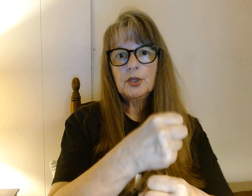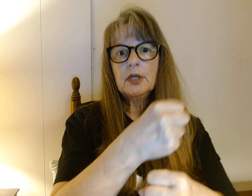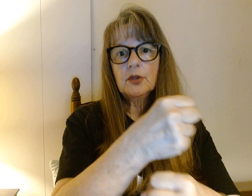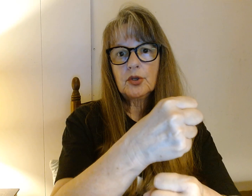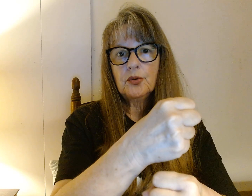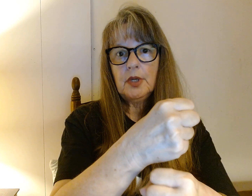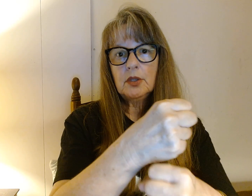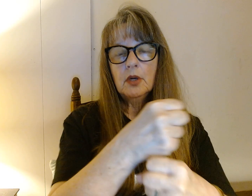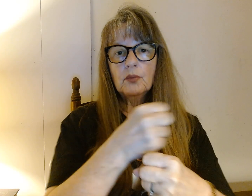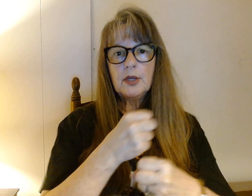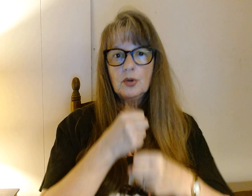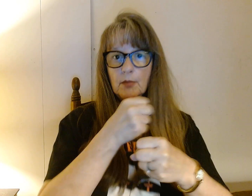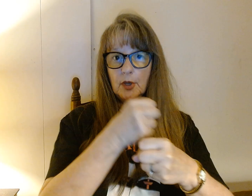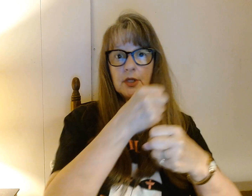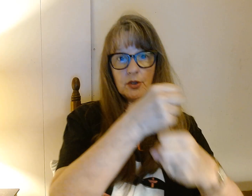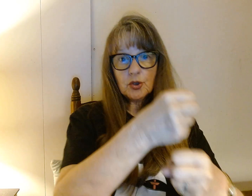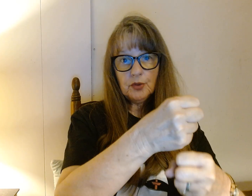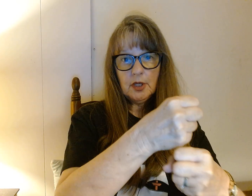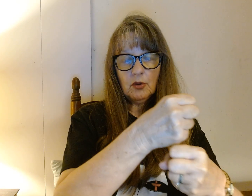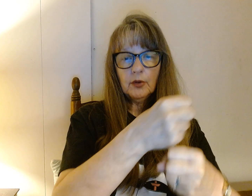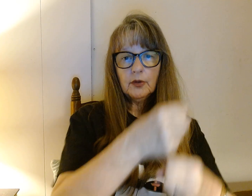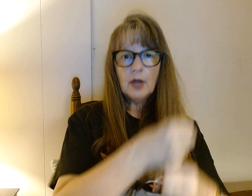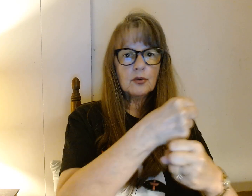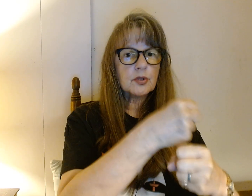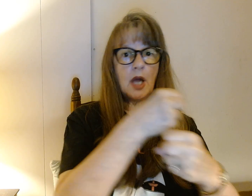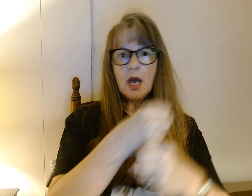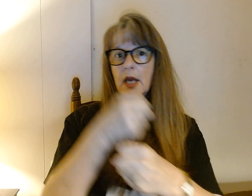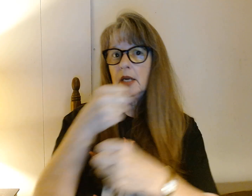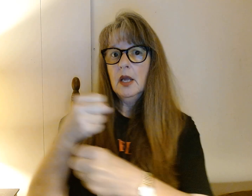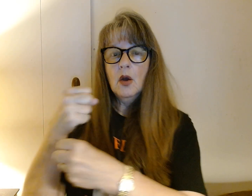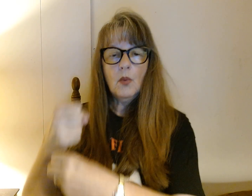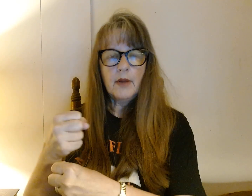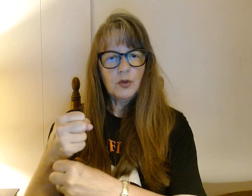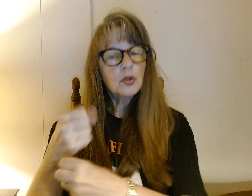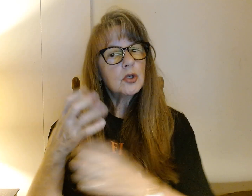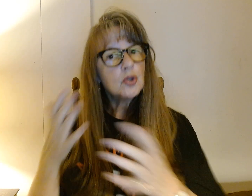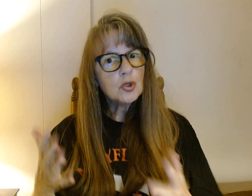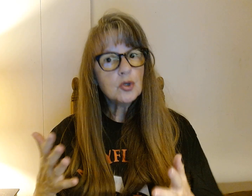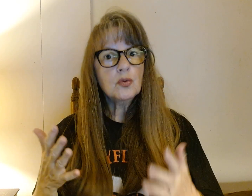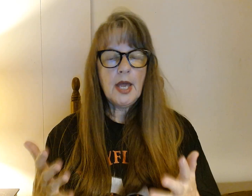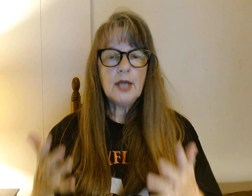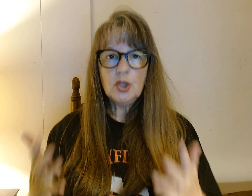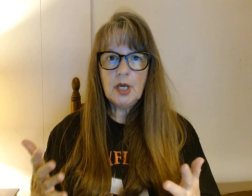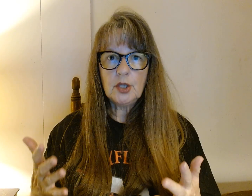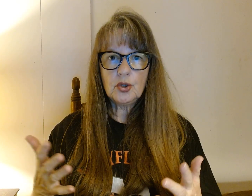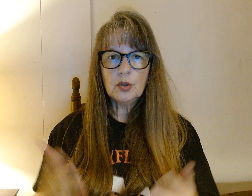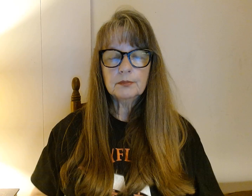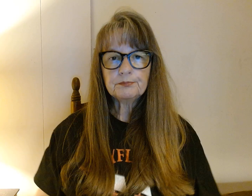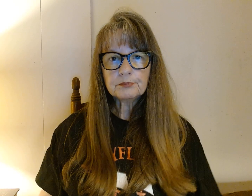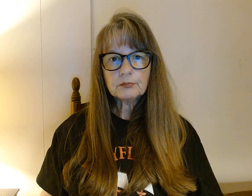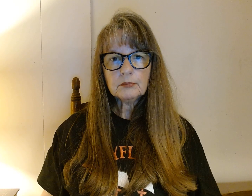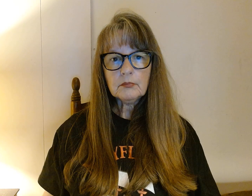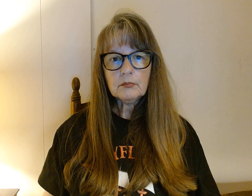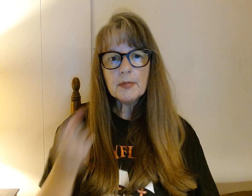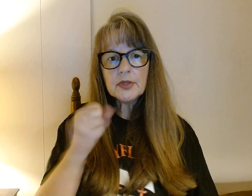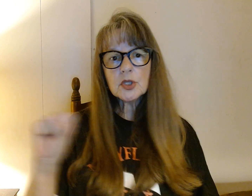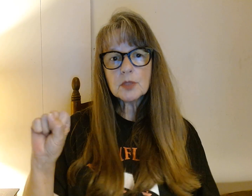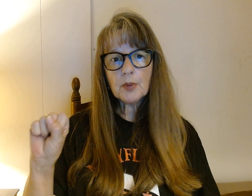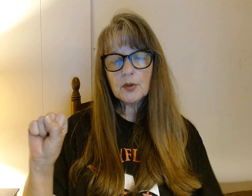in the street, right? So you're marching in the street, or you got your sign, whatever. You can do that gesture, but this is